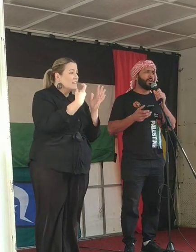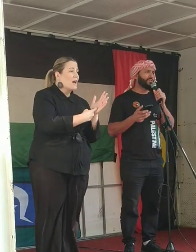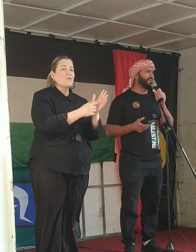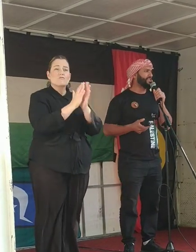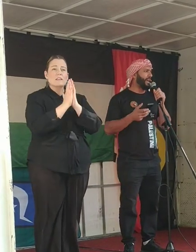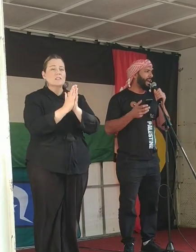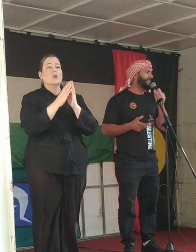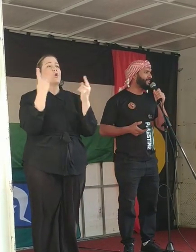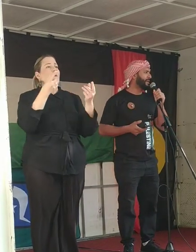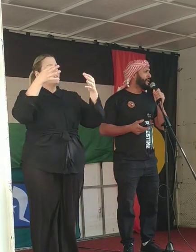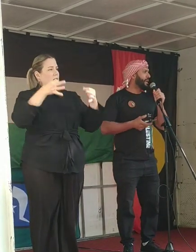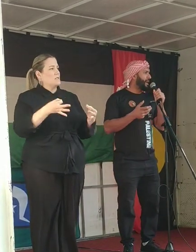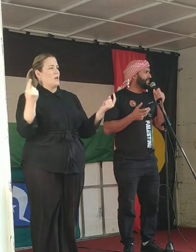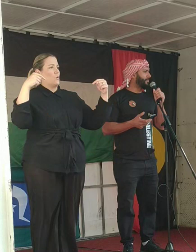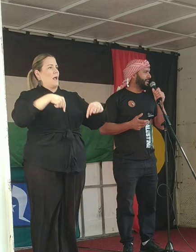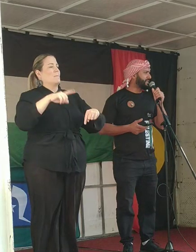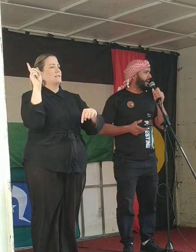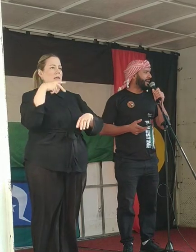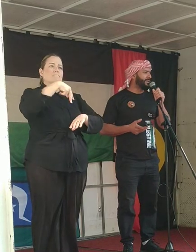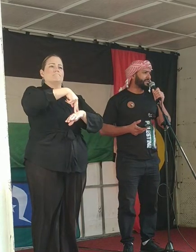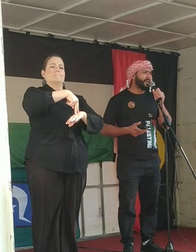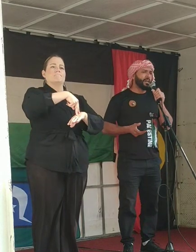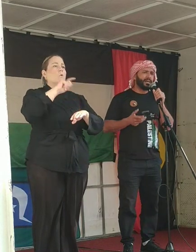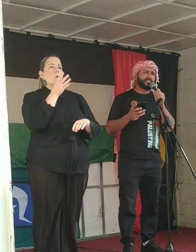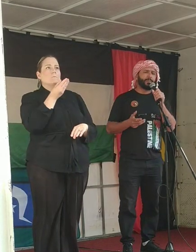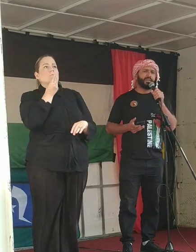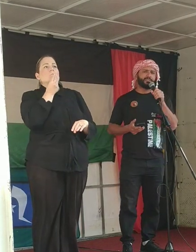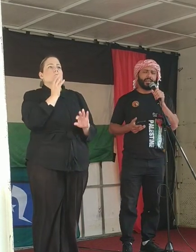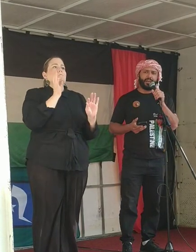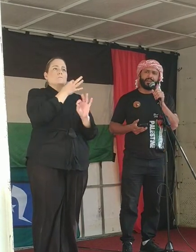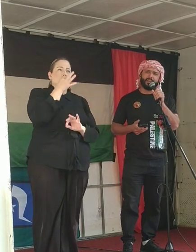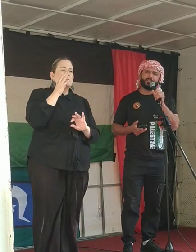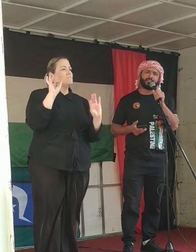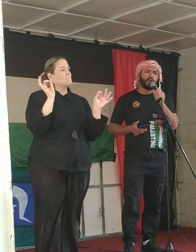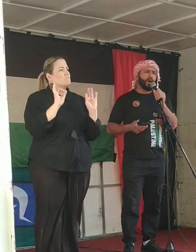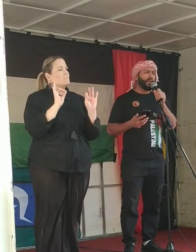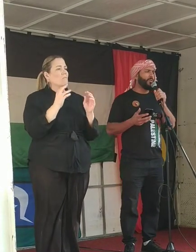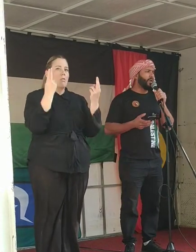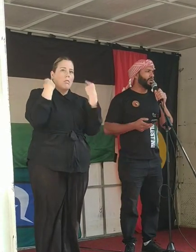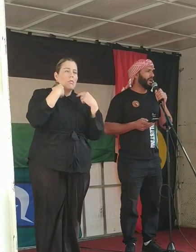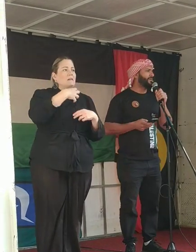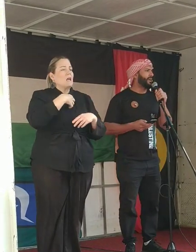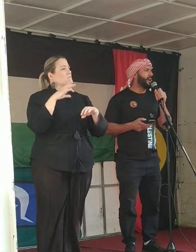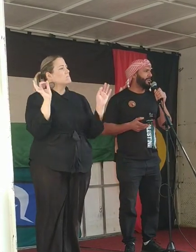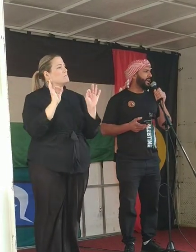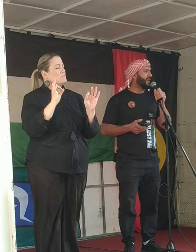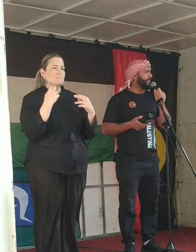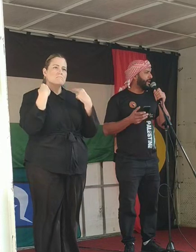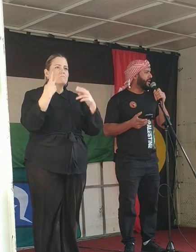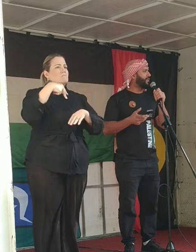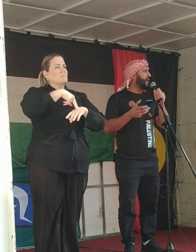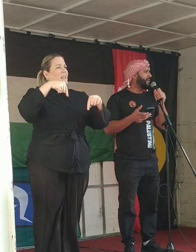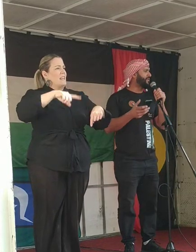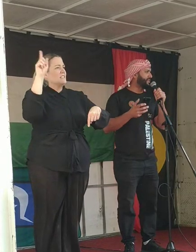that chose to stand, not to be silent, not to be intimidated by the war crimes that are